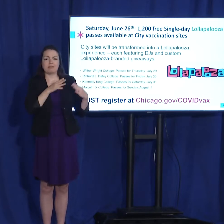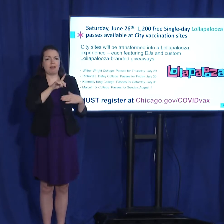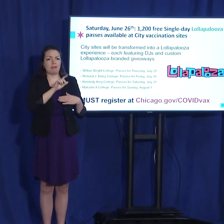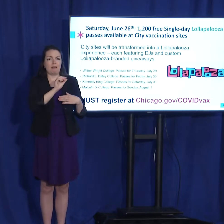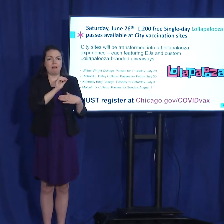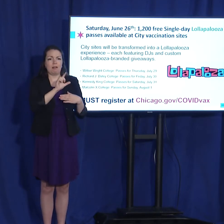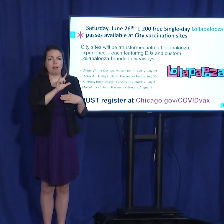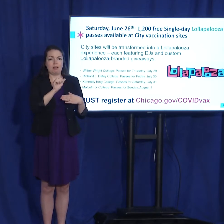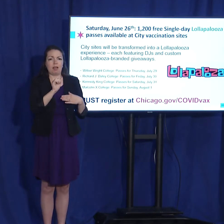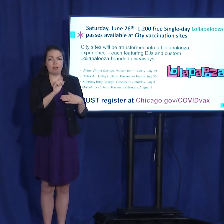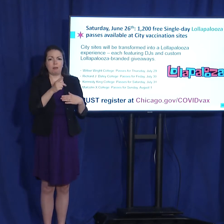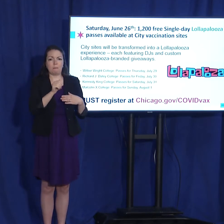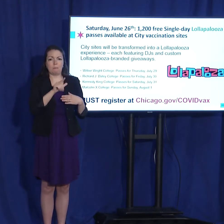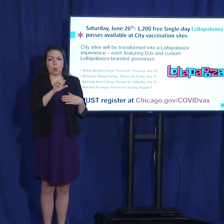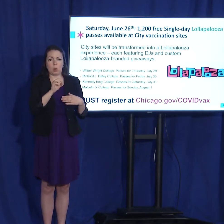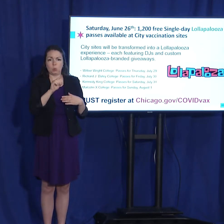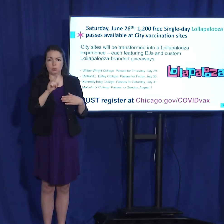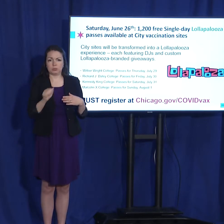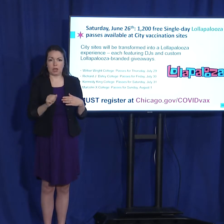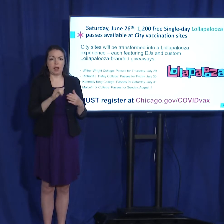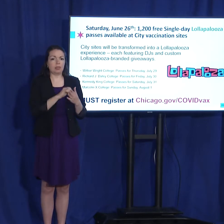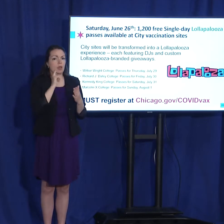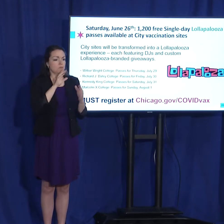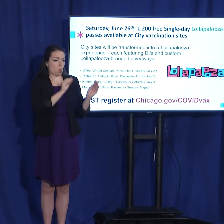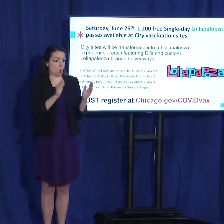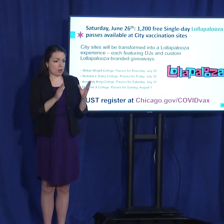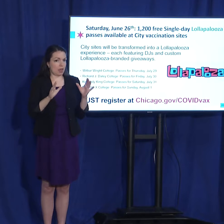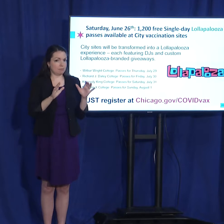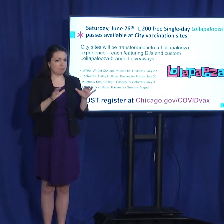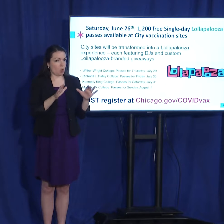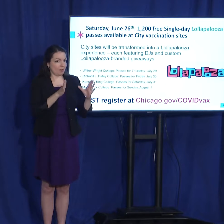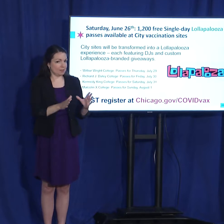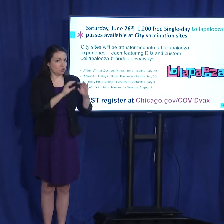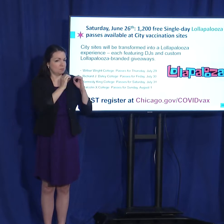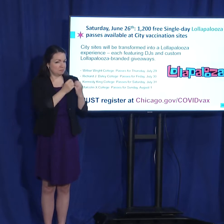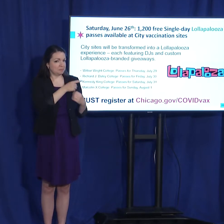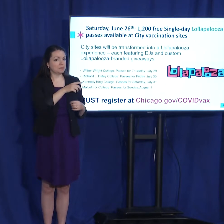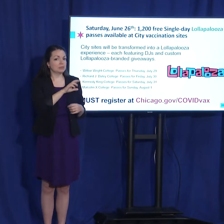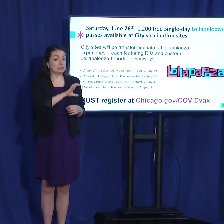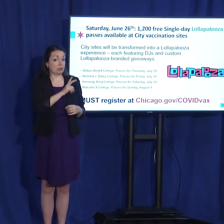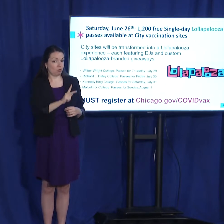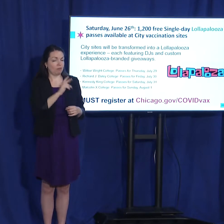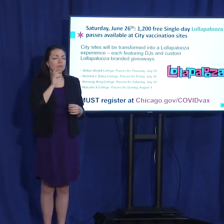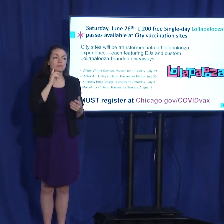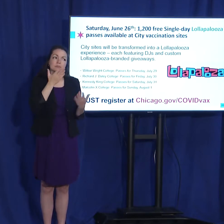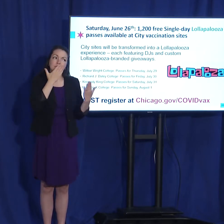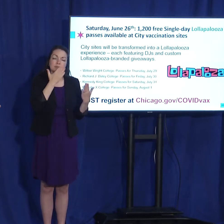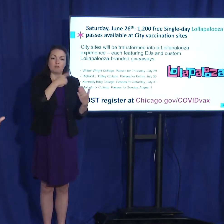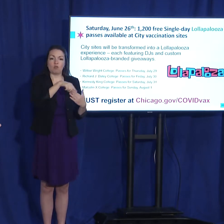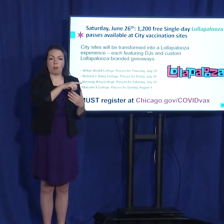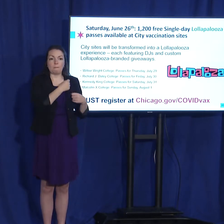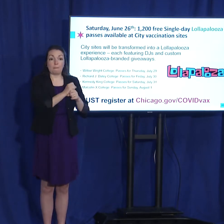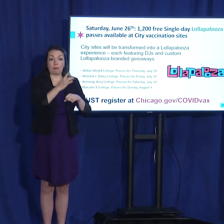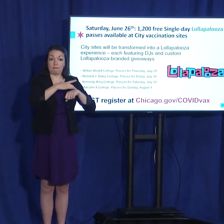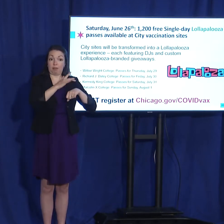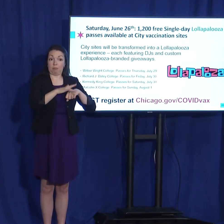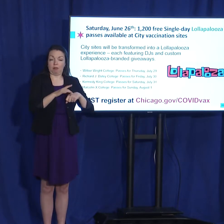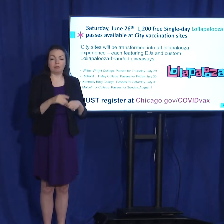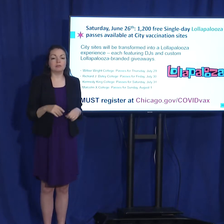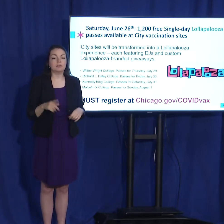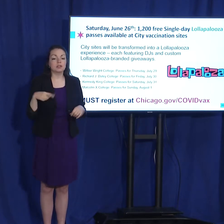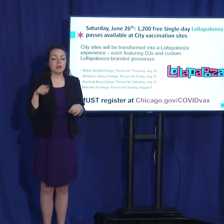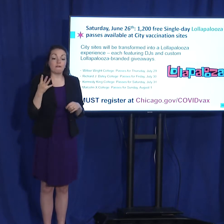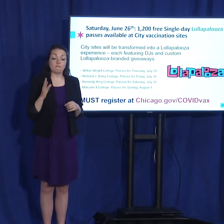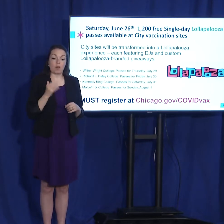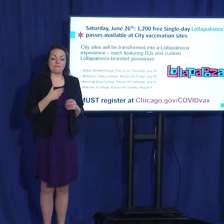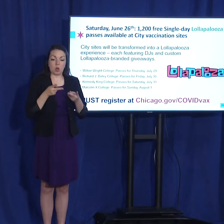and C3, the organizers, for making these available. The 4 city sites that will be open on Saturday, these are 4 of our pods,